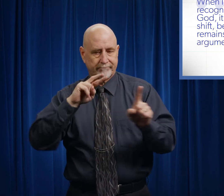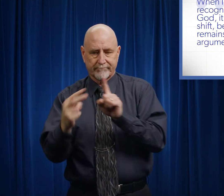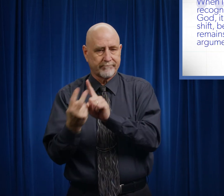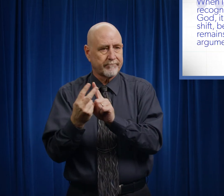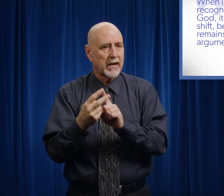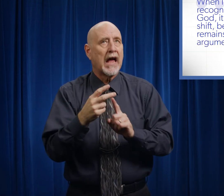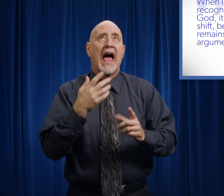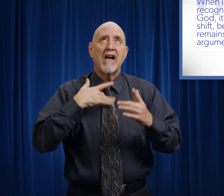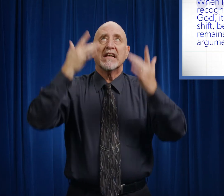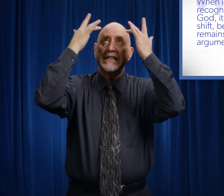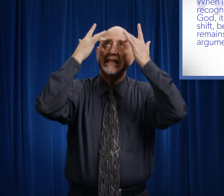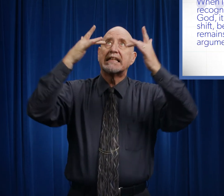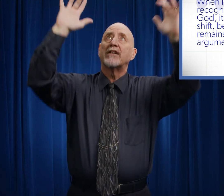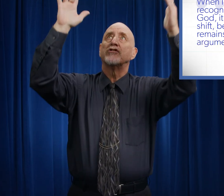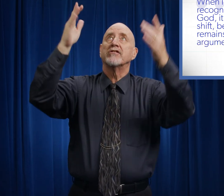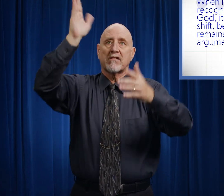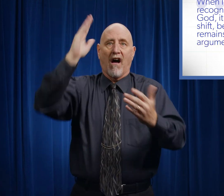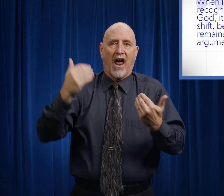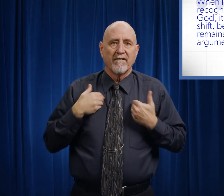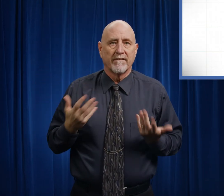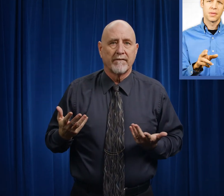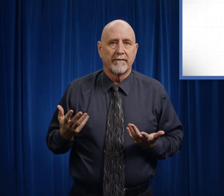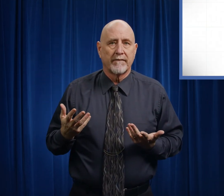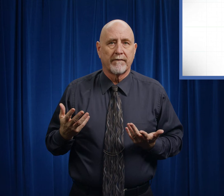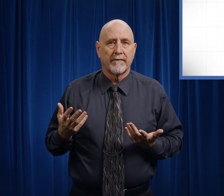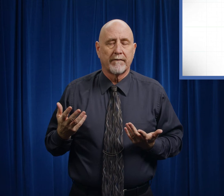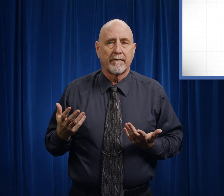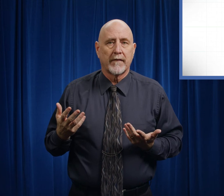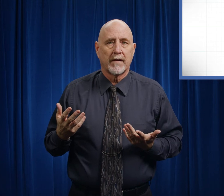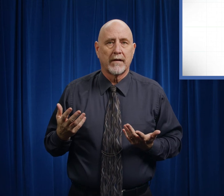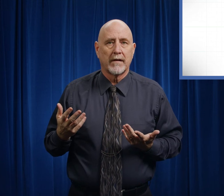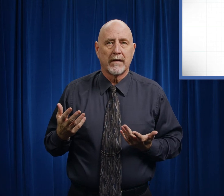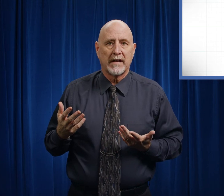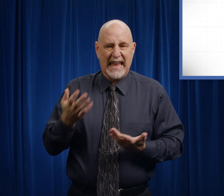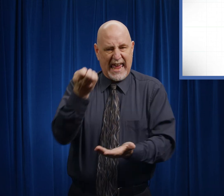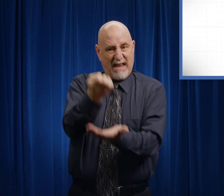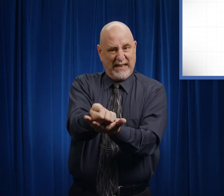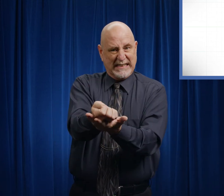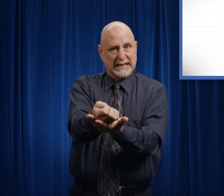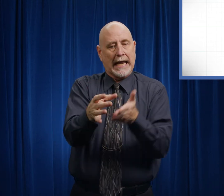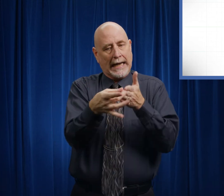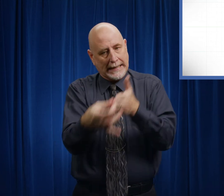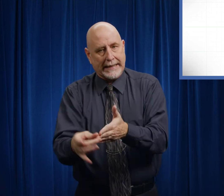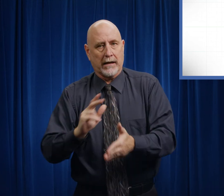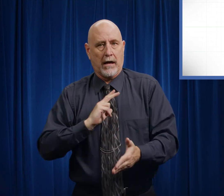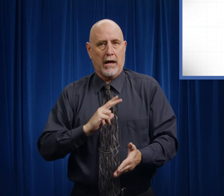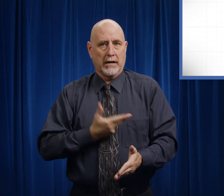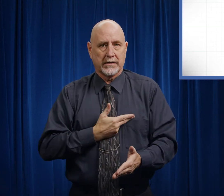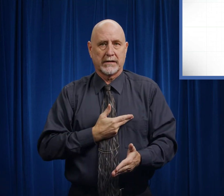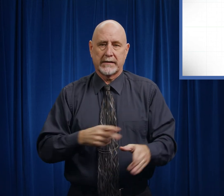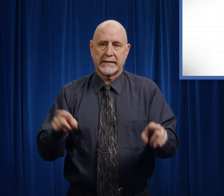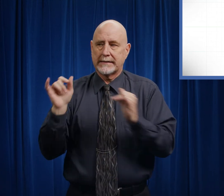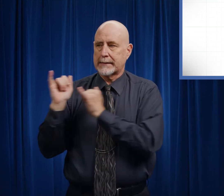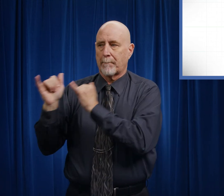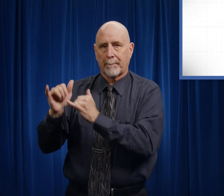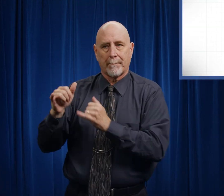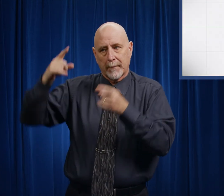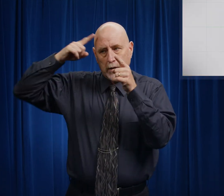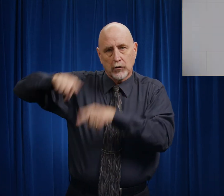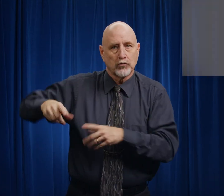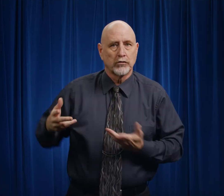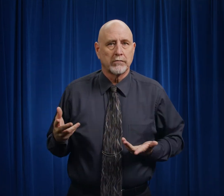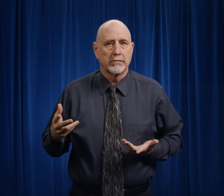supernatural, intelligent God. Let's let the evidence lead us to that same conclusion.